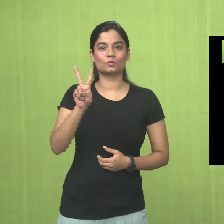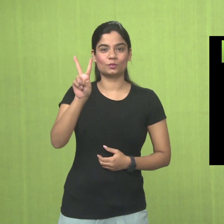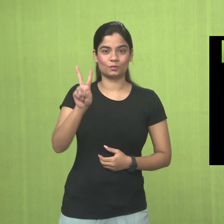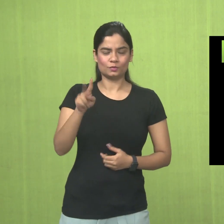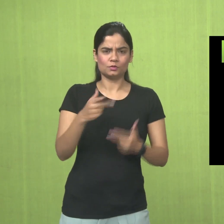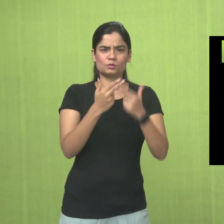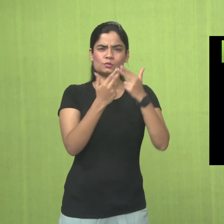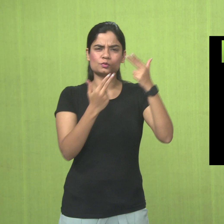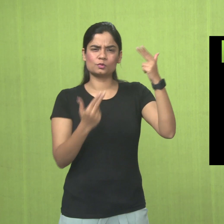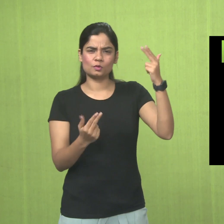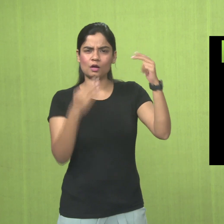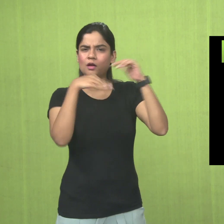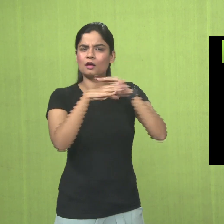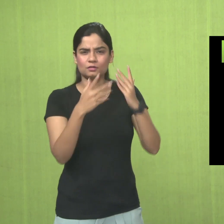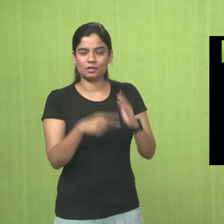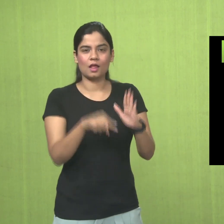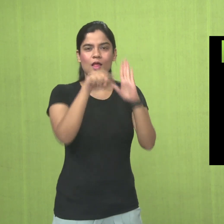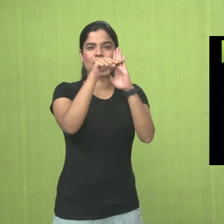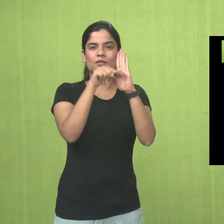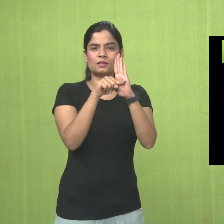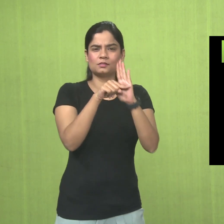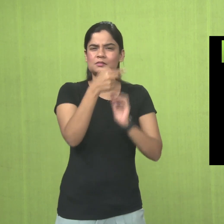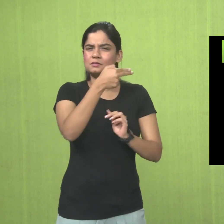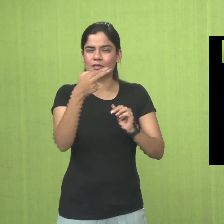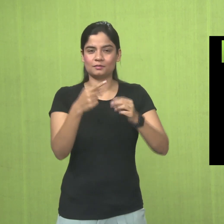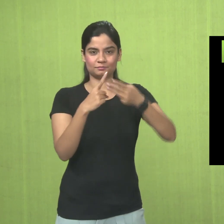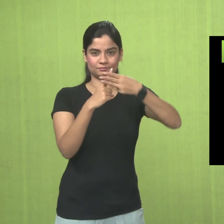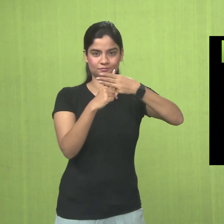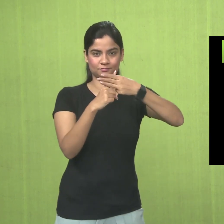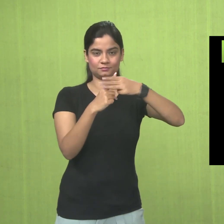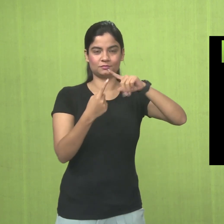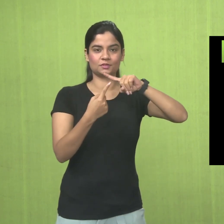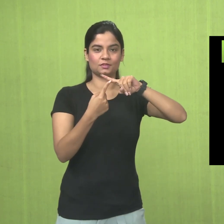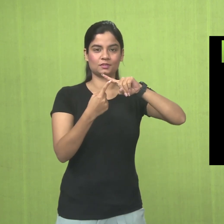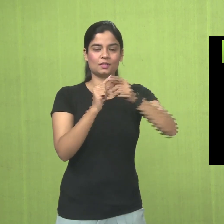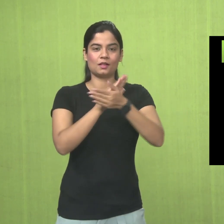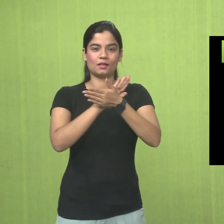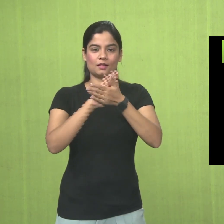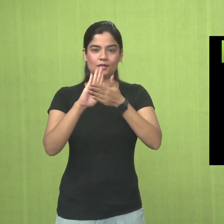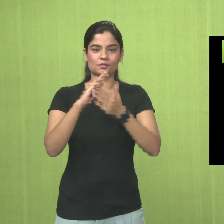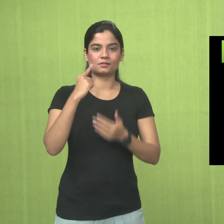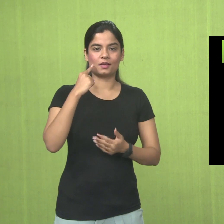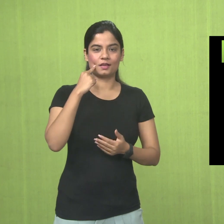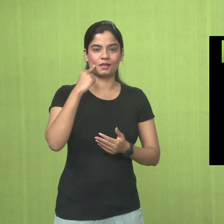2. The title is Ethics in Daily Life.